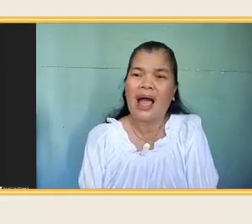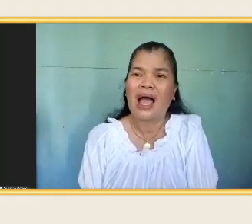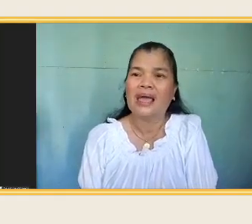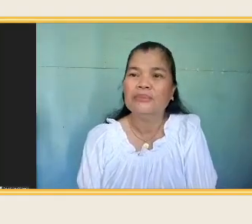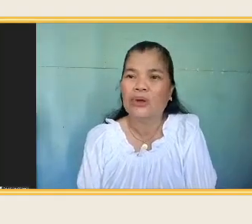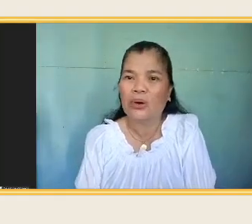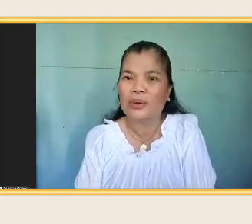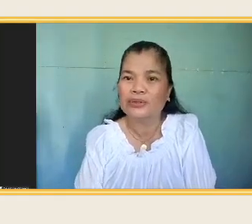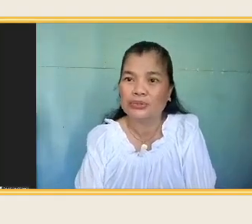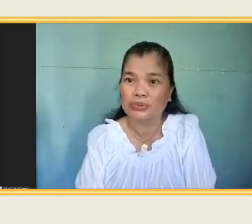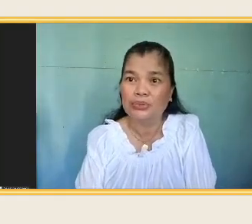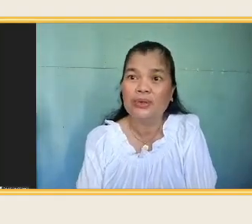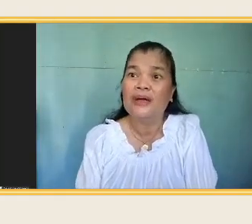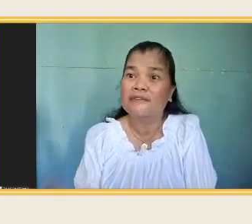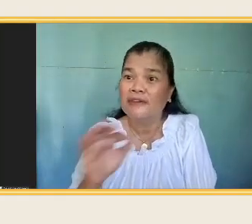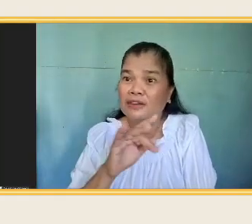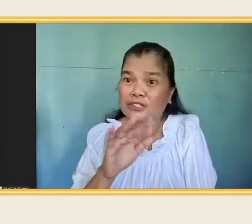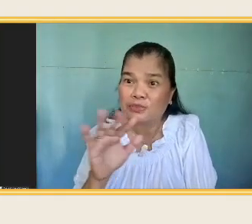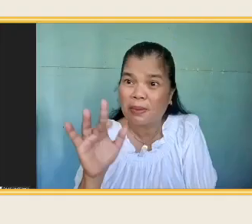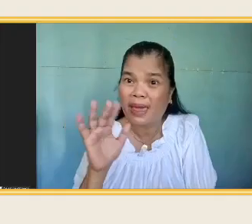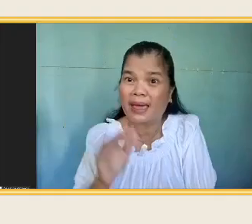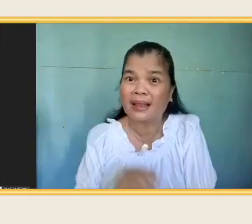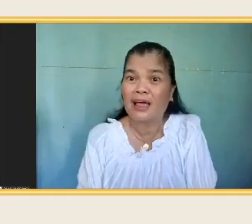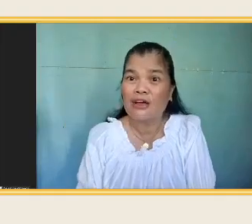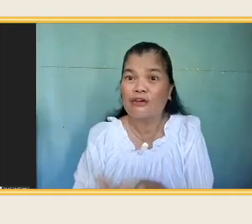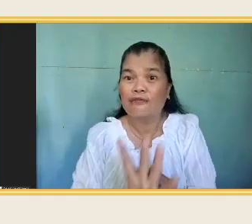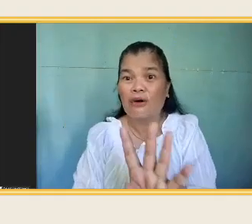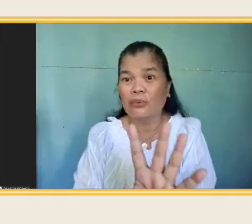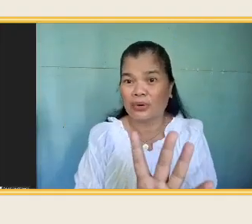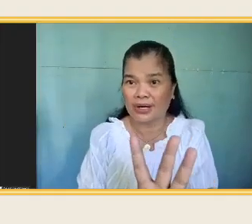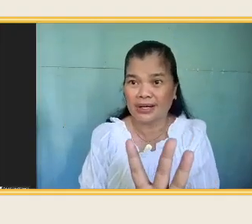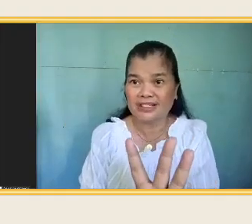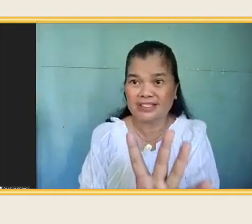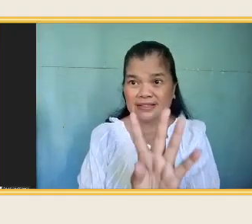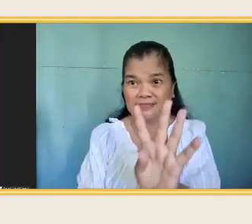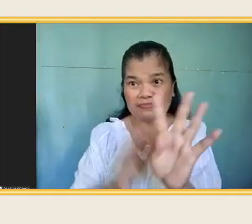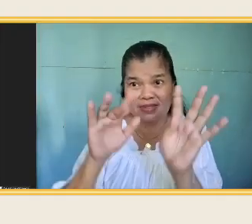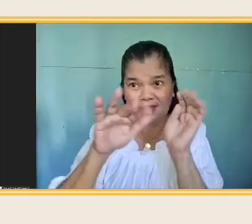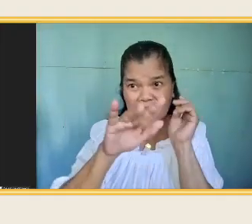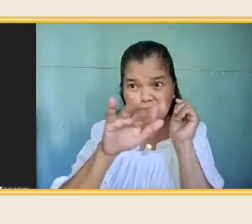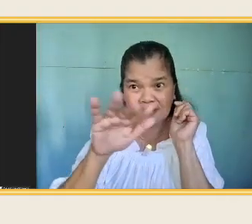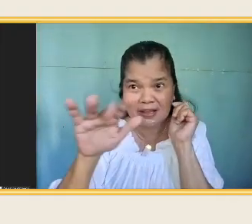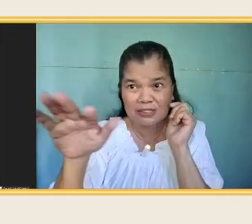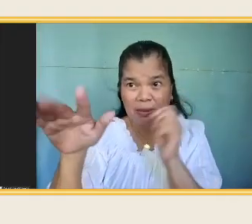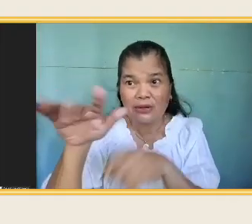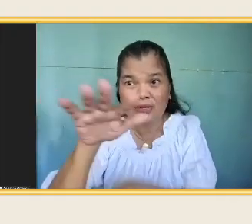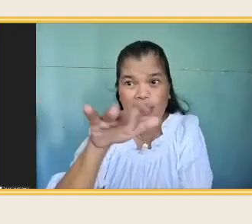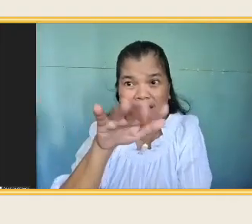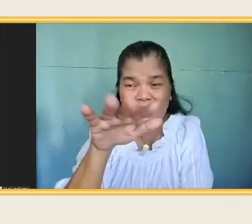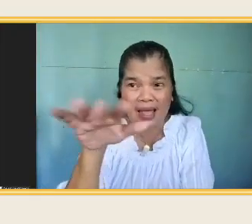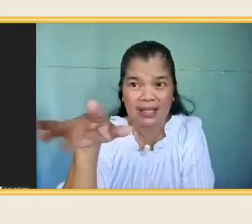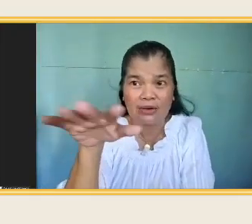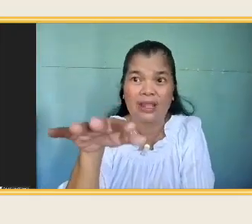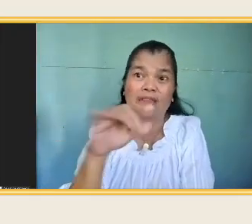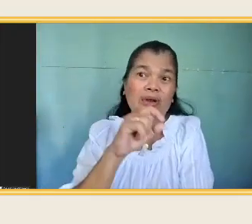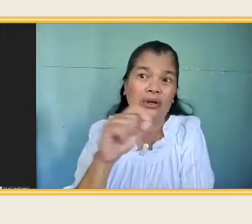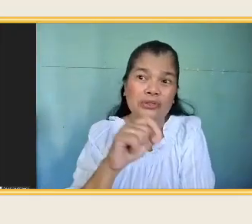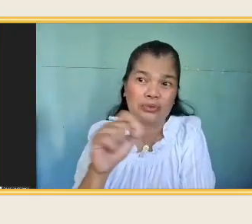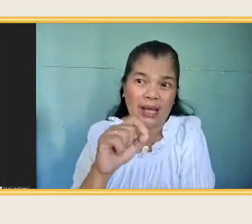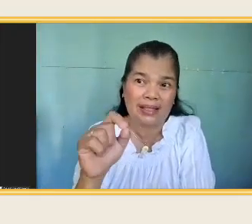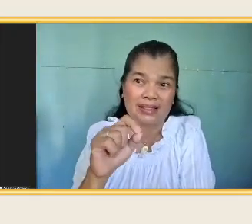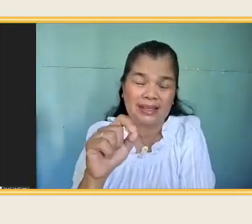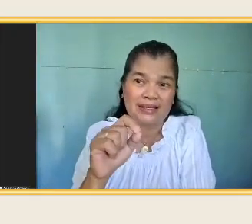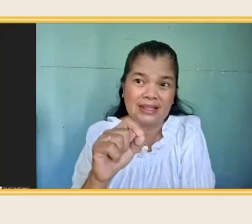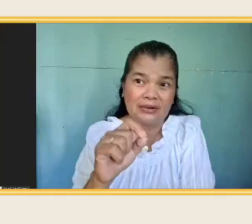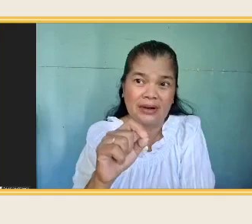paper. I am going to fingerspell 4 words. Yung fingerspell ko, dadandanin ko, then you are